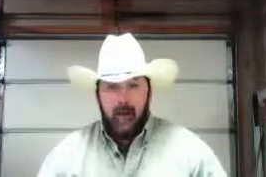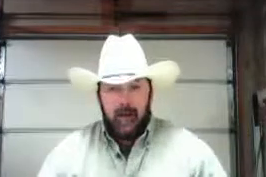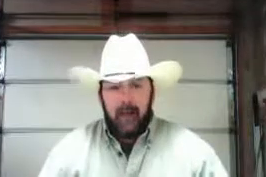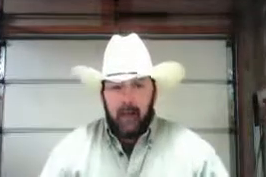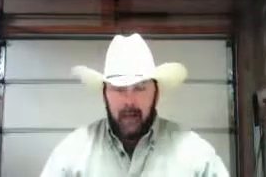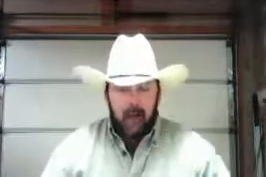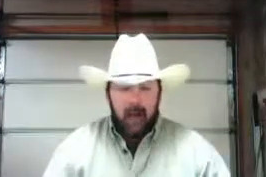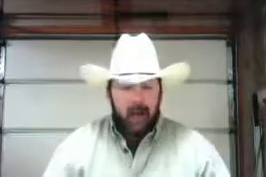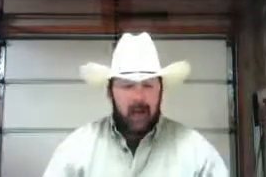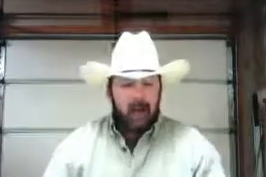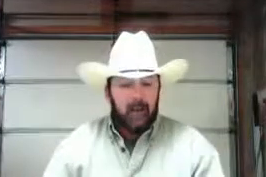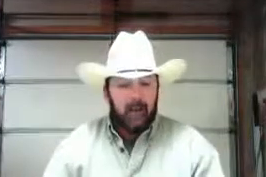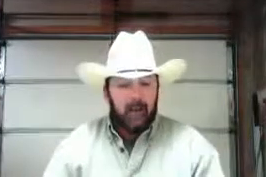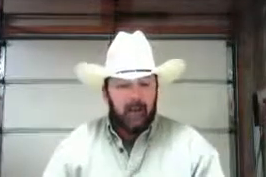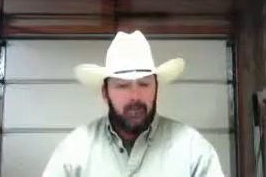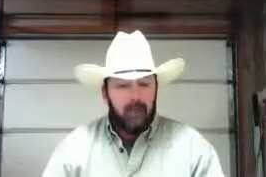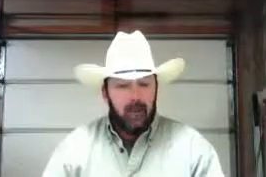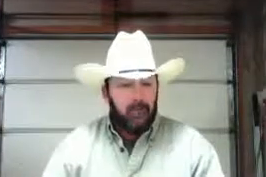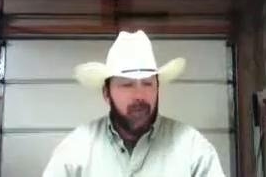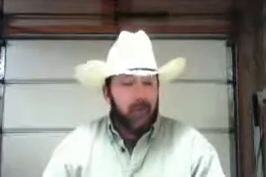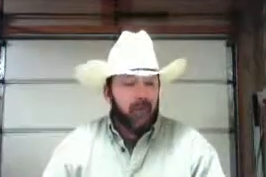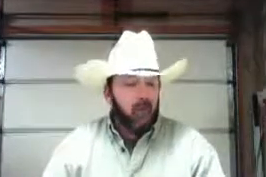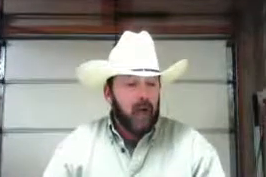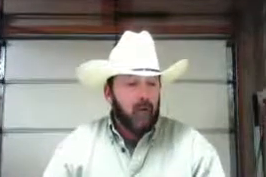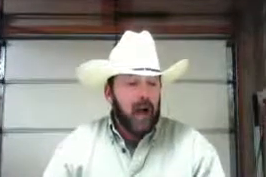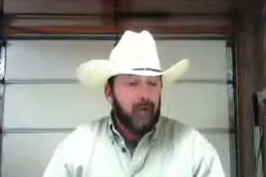that everything that you're fighting for and I'm fighting for is not